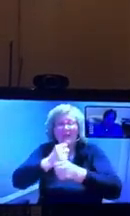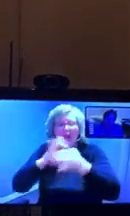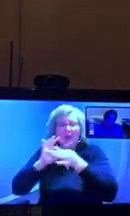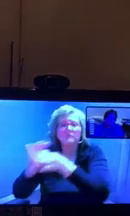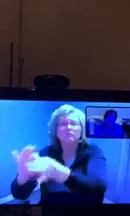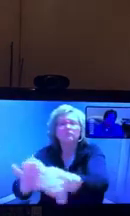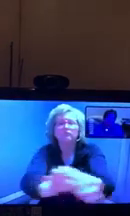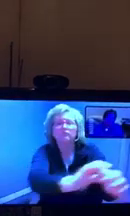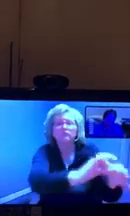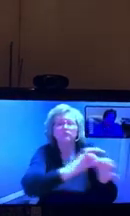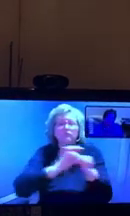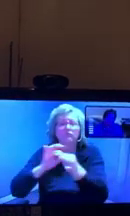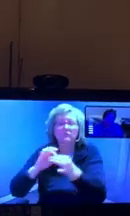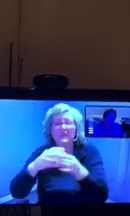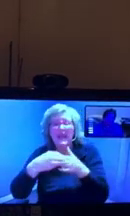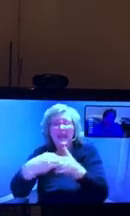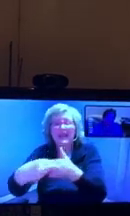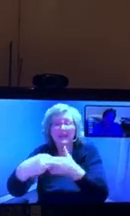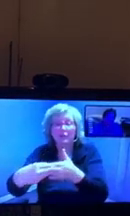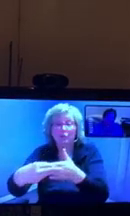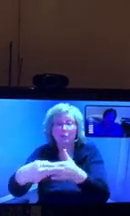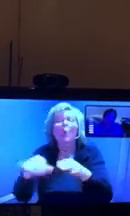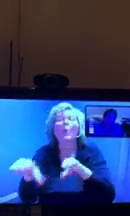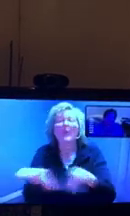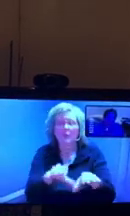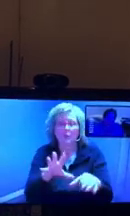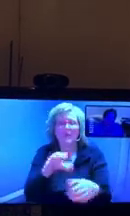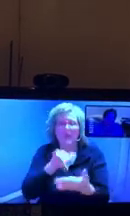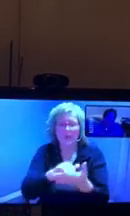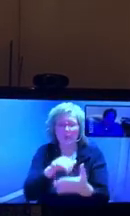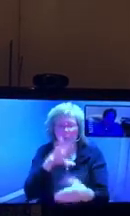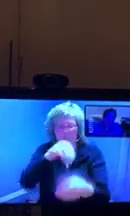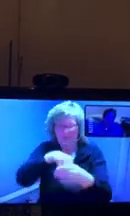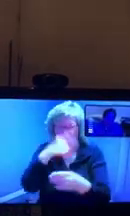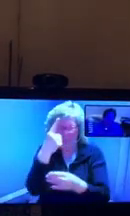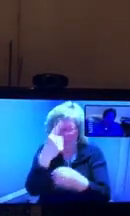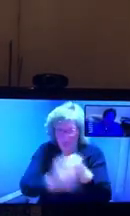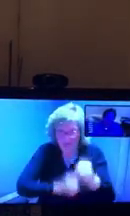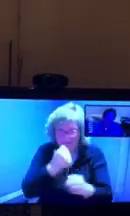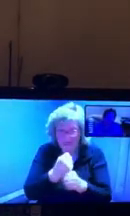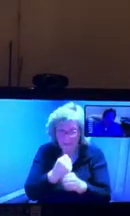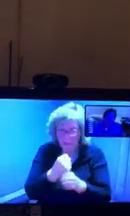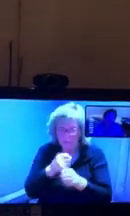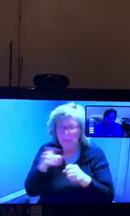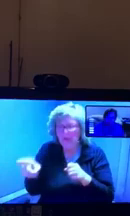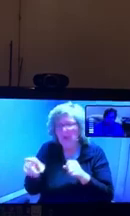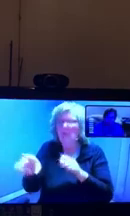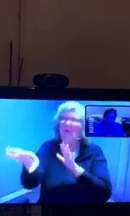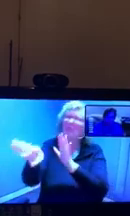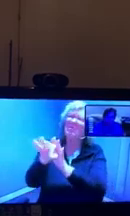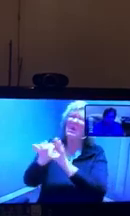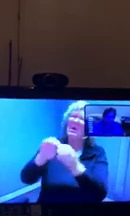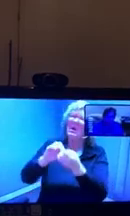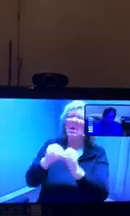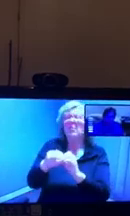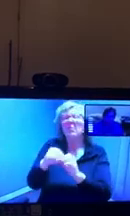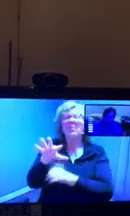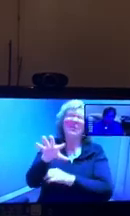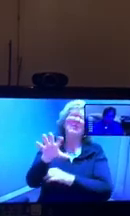this thing out in a year. Think about that. Knock it out in a year. I mean, he could have picked a figure of, 500,000, or what have you, but